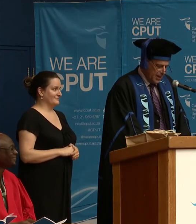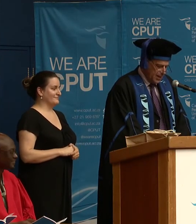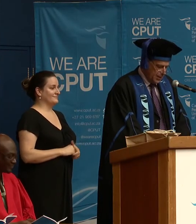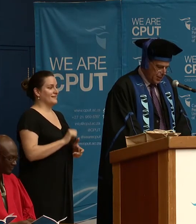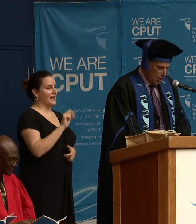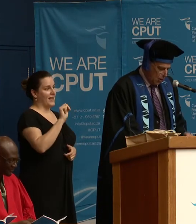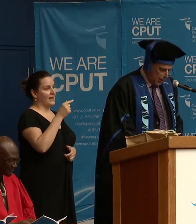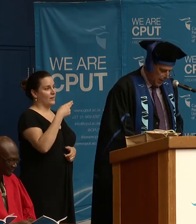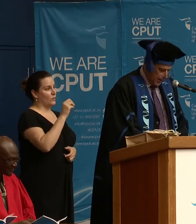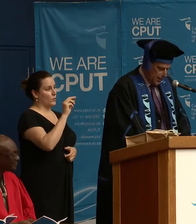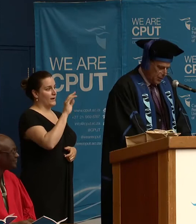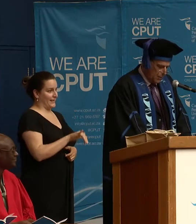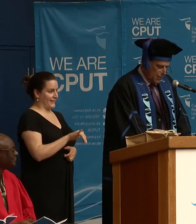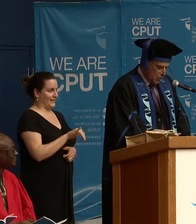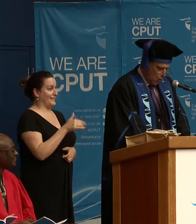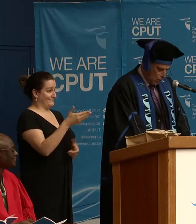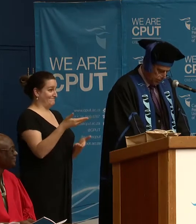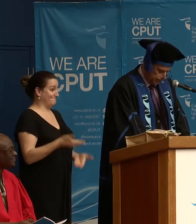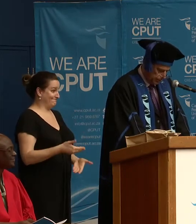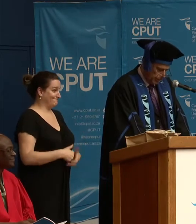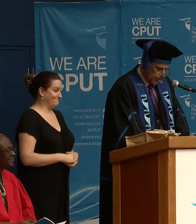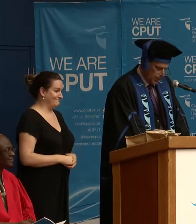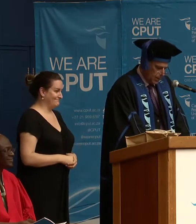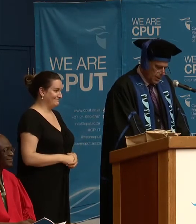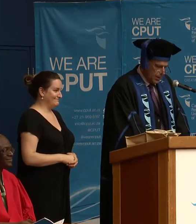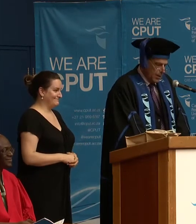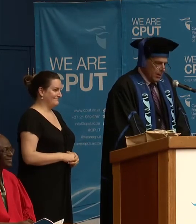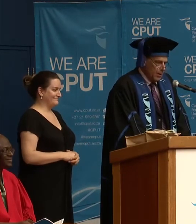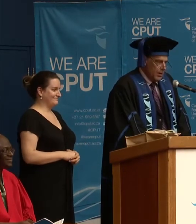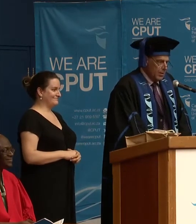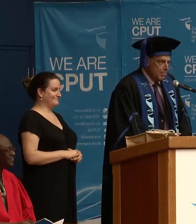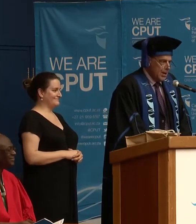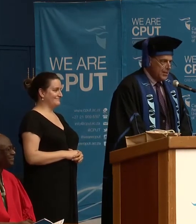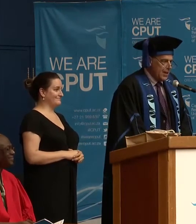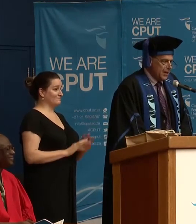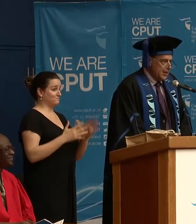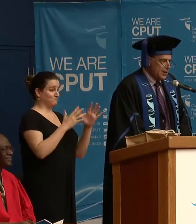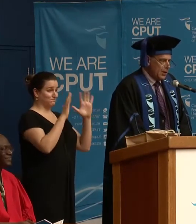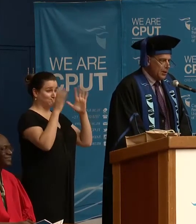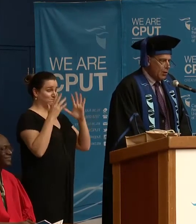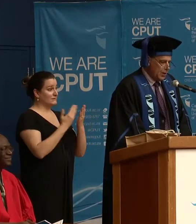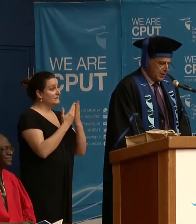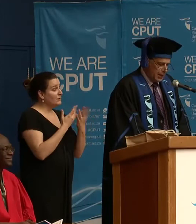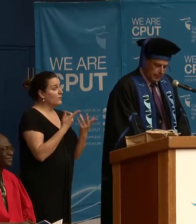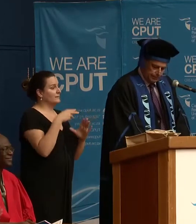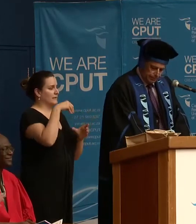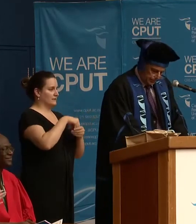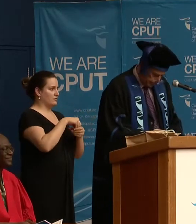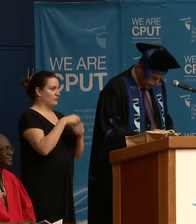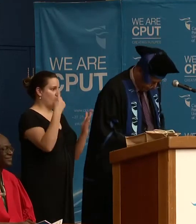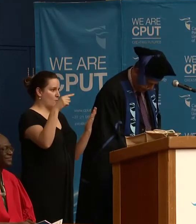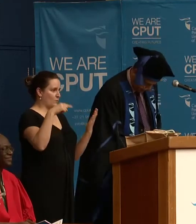Anthony Gioke Izunbuku, BTEC Internal Auditing.